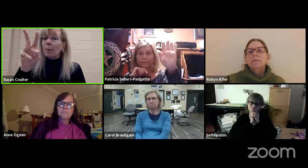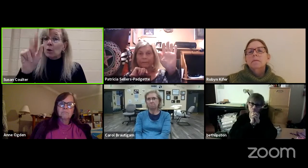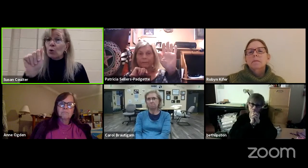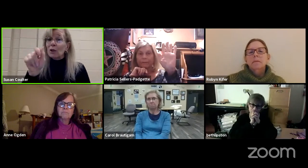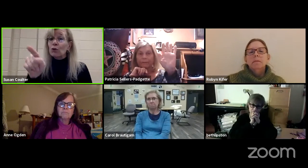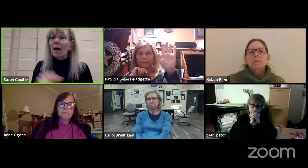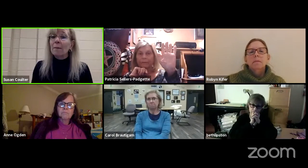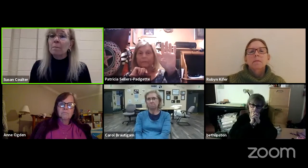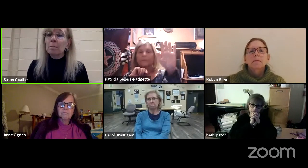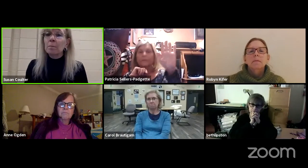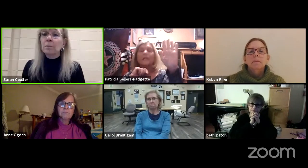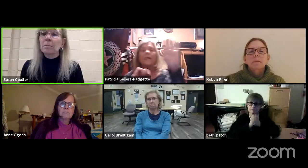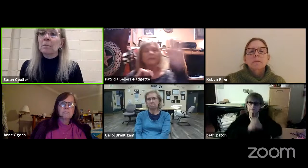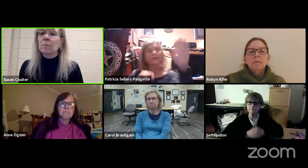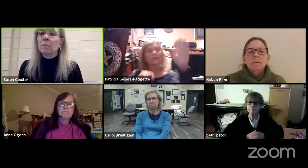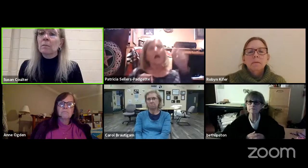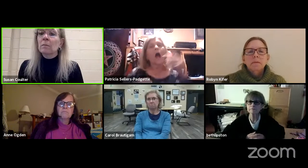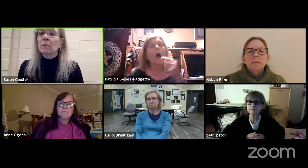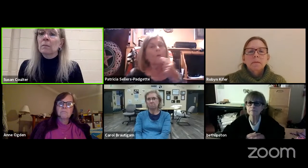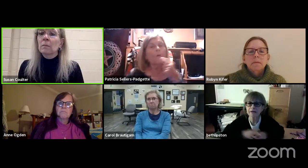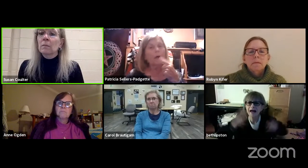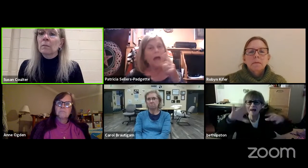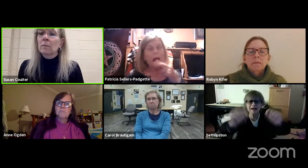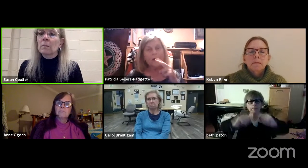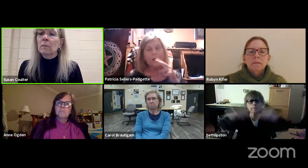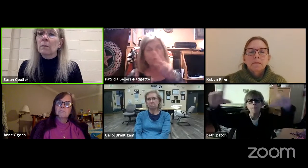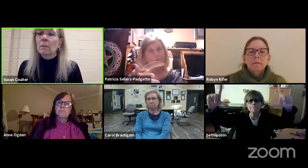Okay, Patricia?